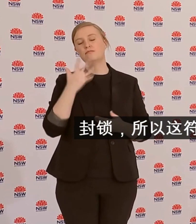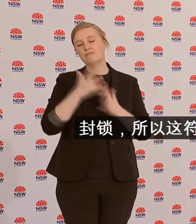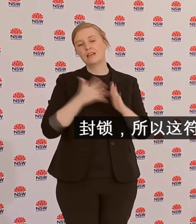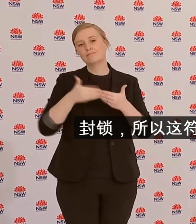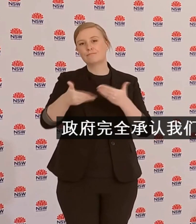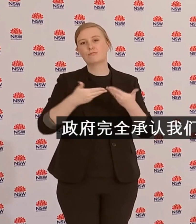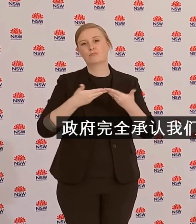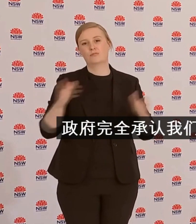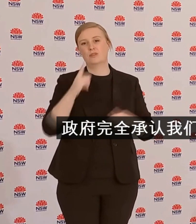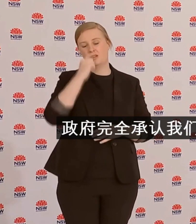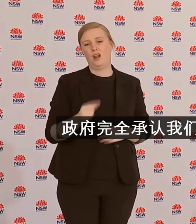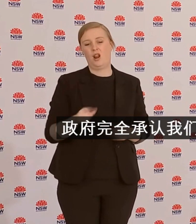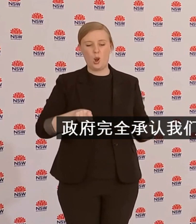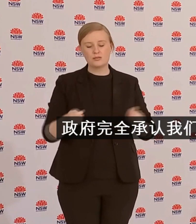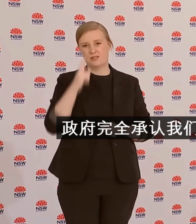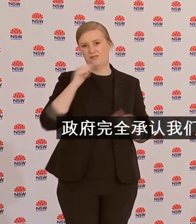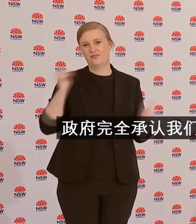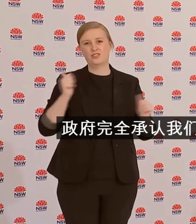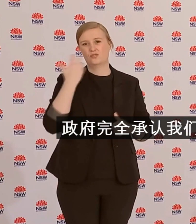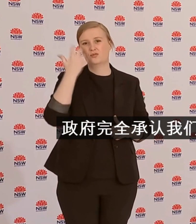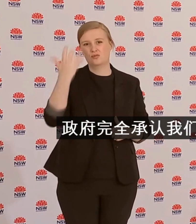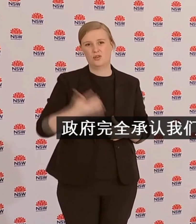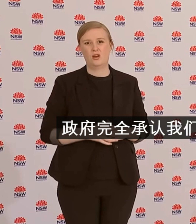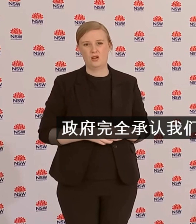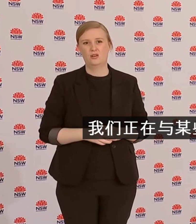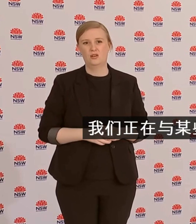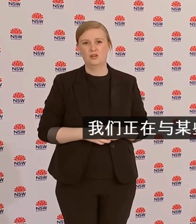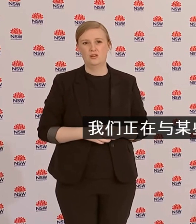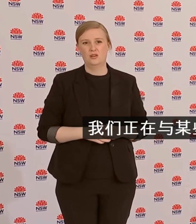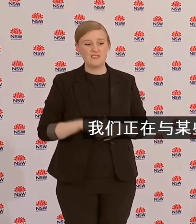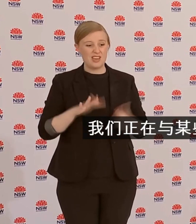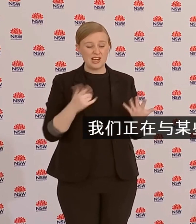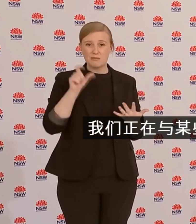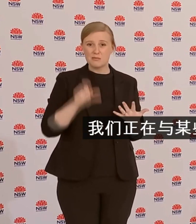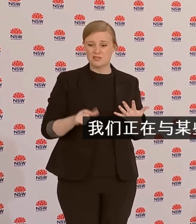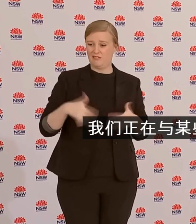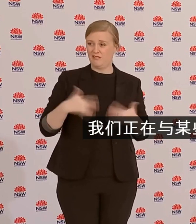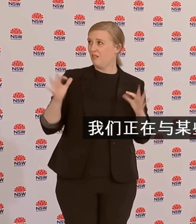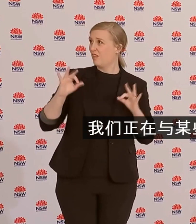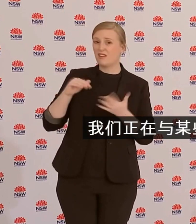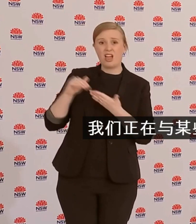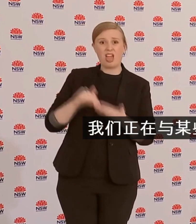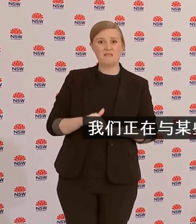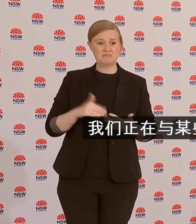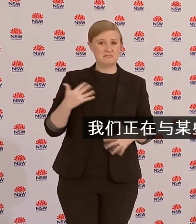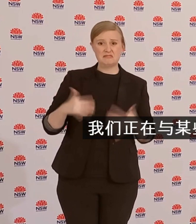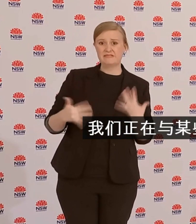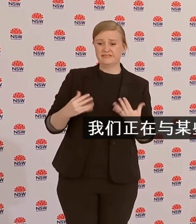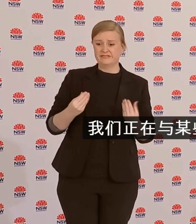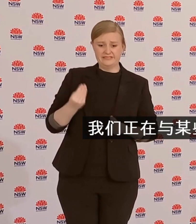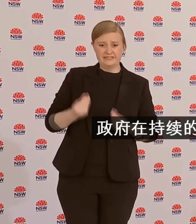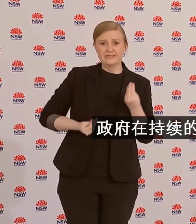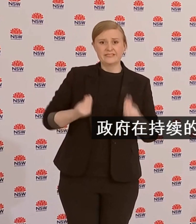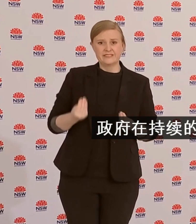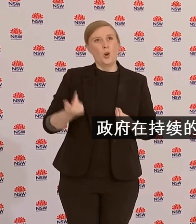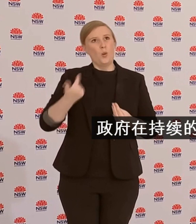our interests, and the government completely acknowledges that we don't want anyone left behind. And if there are classes of citizens, we are having conversations